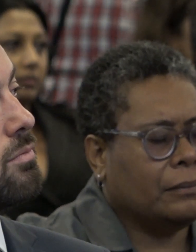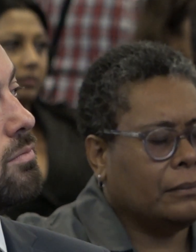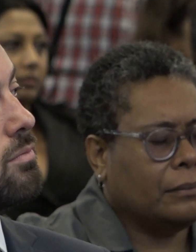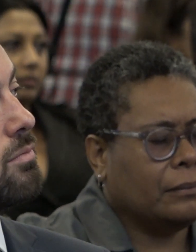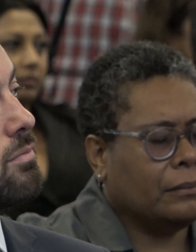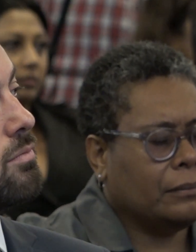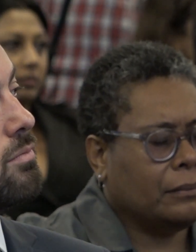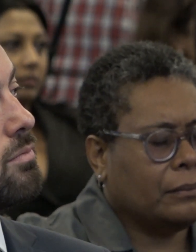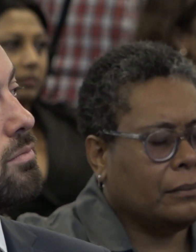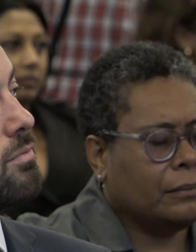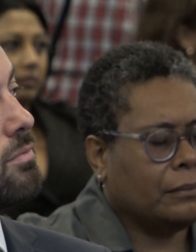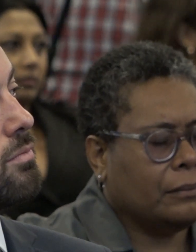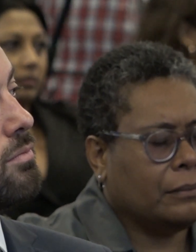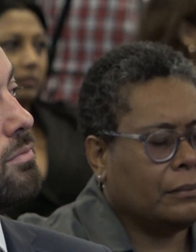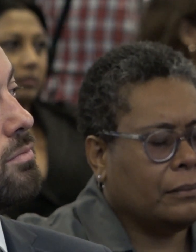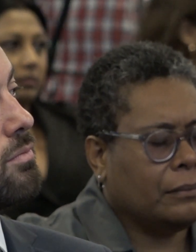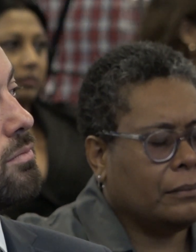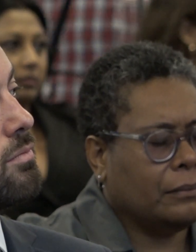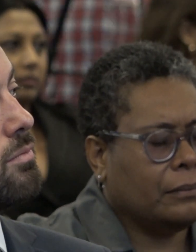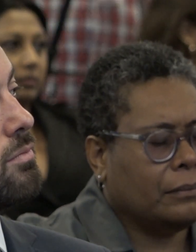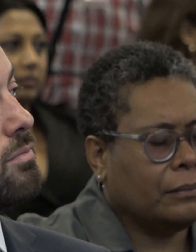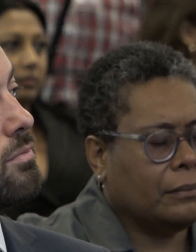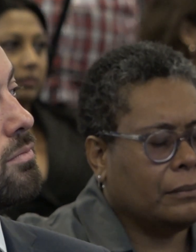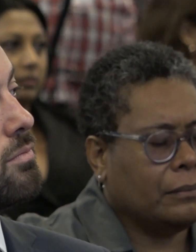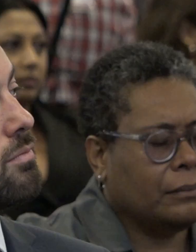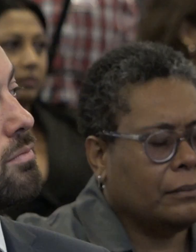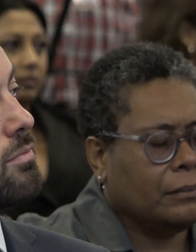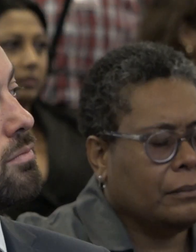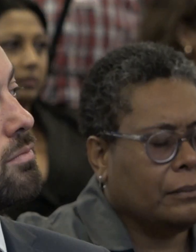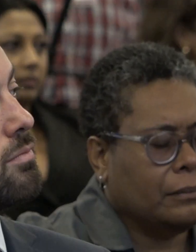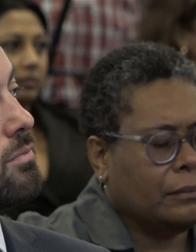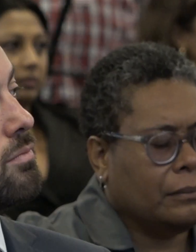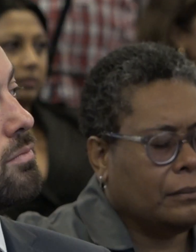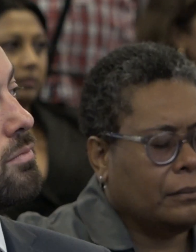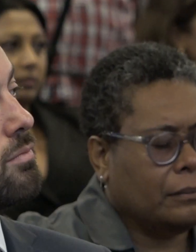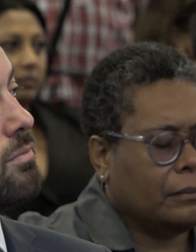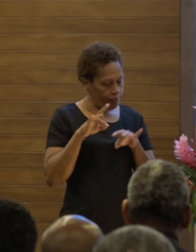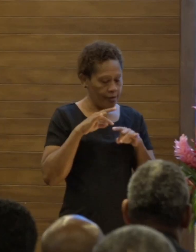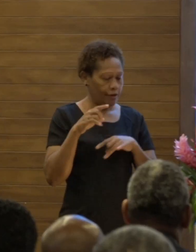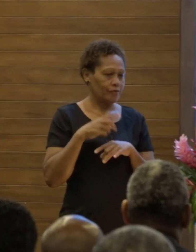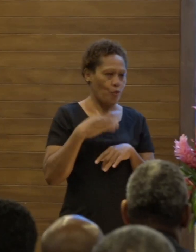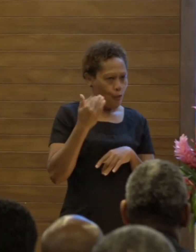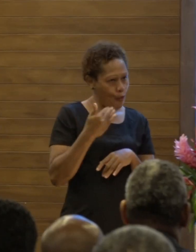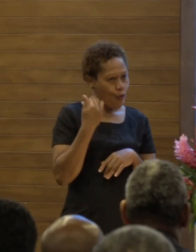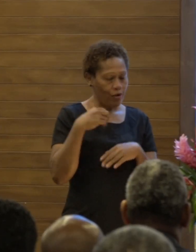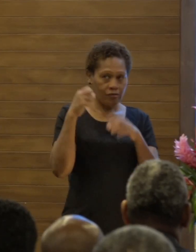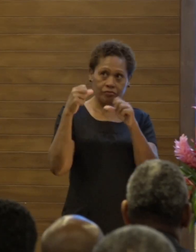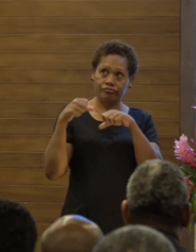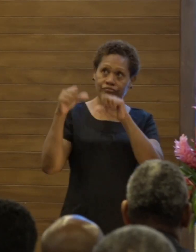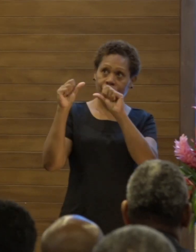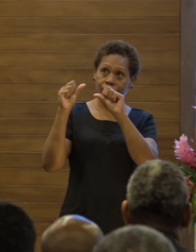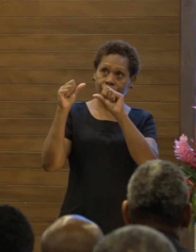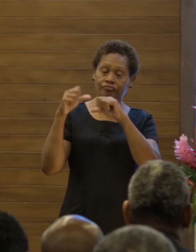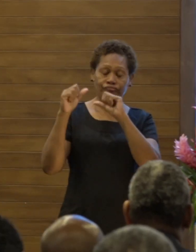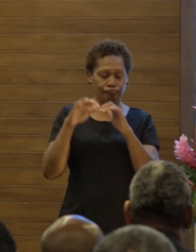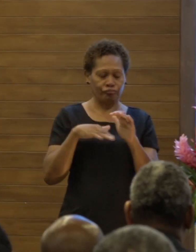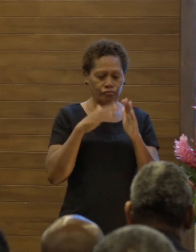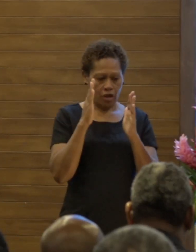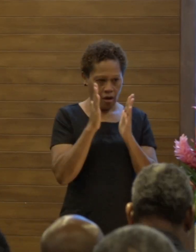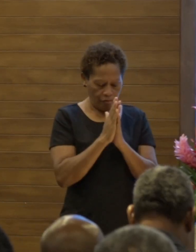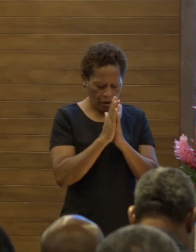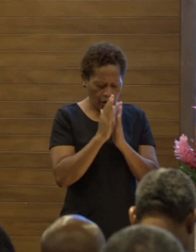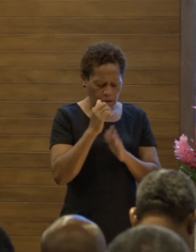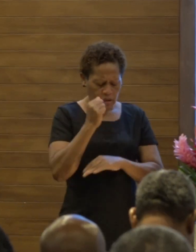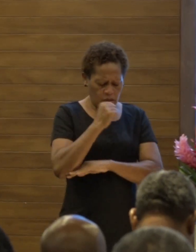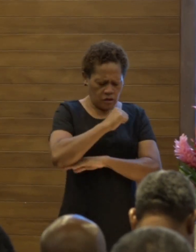the motives and commit your action to the Lord, and your plan will be succeed. Let us come before God in prayer. Let